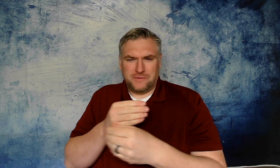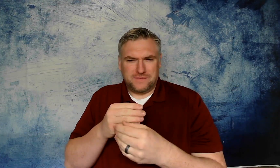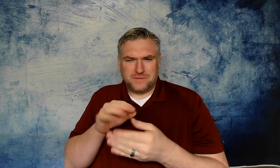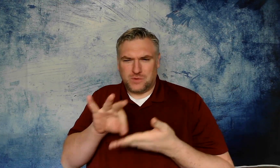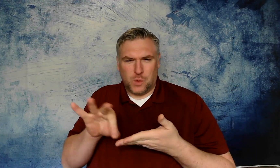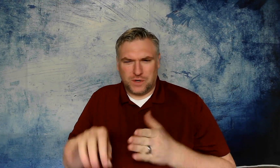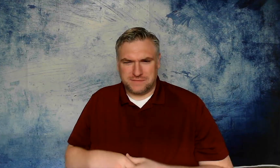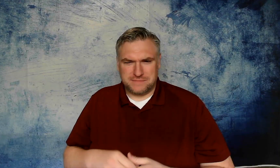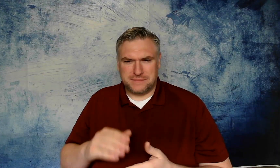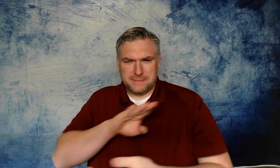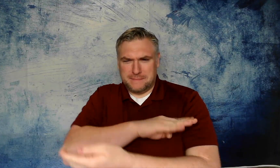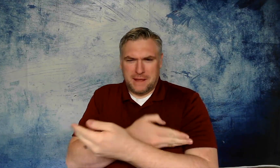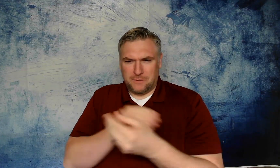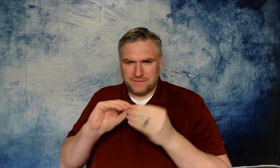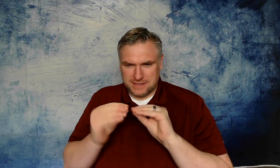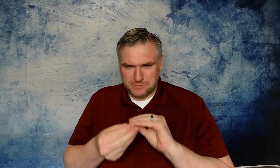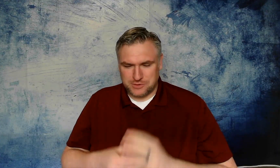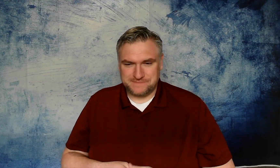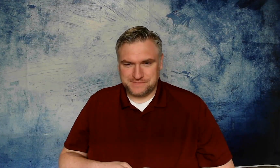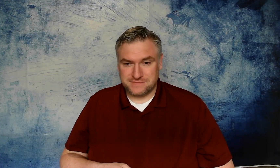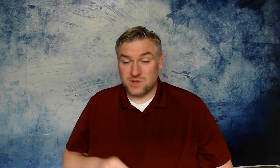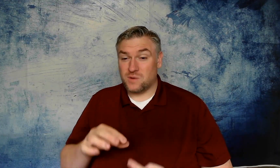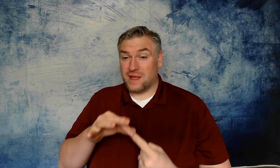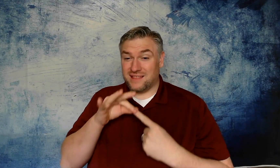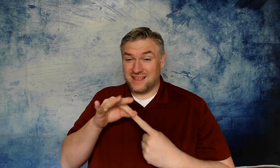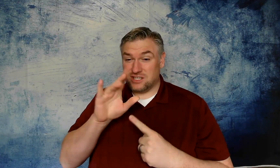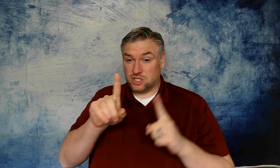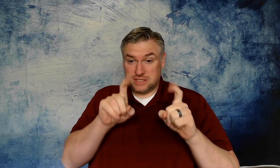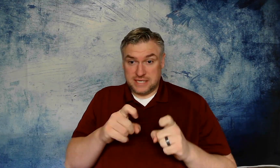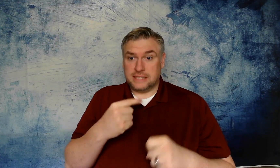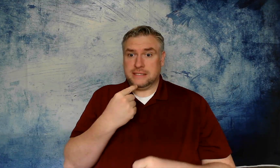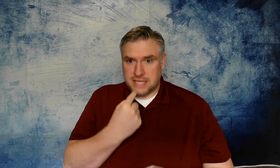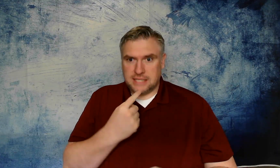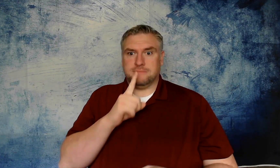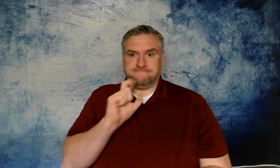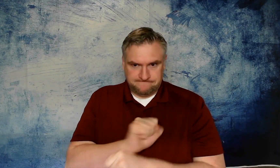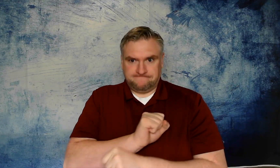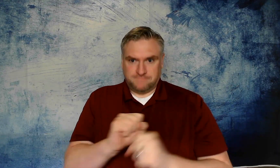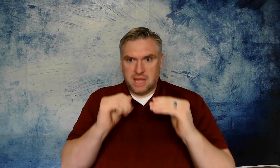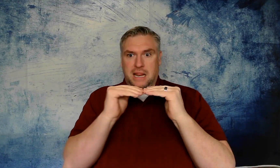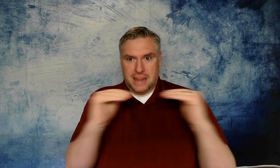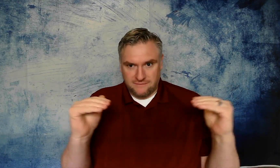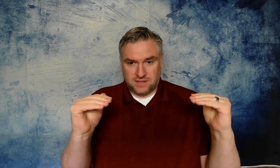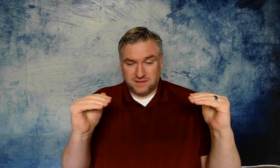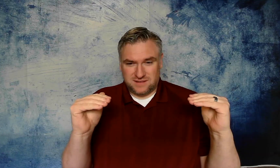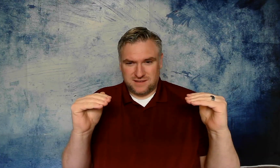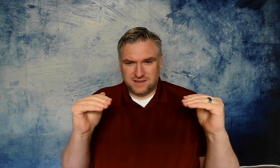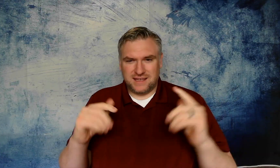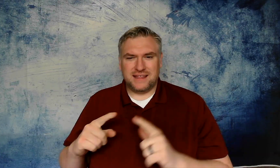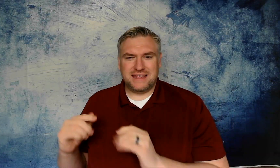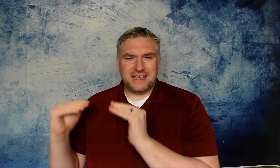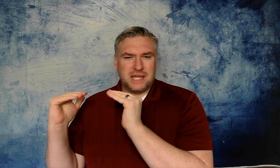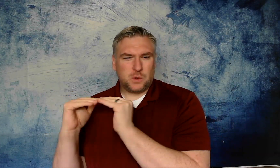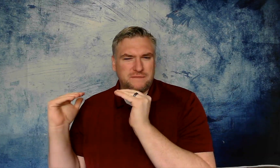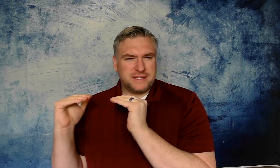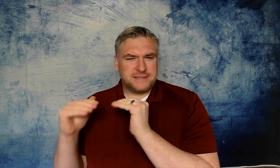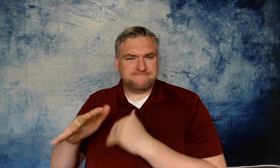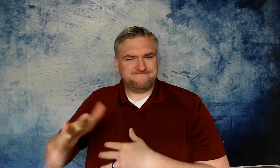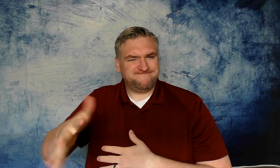That's really not a powerful score, a powerful number, really. Especially unless the test says that